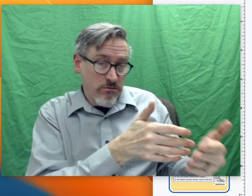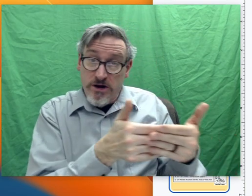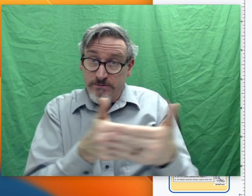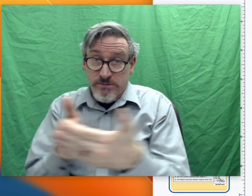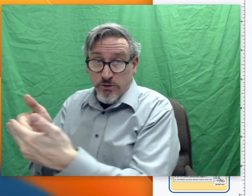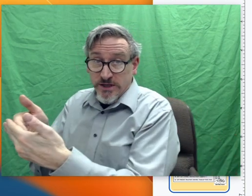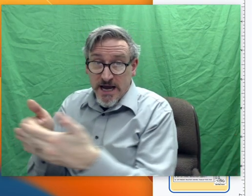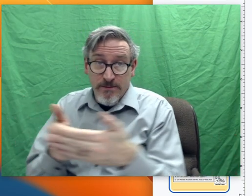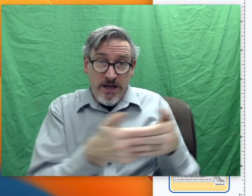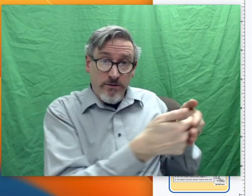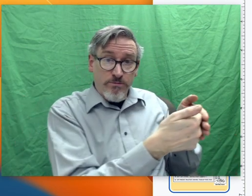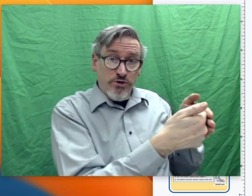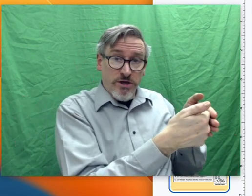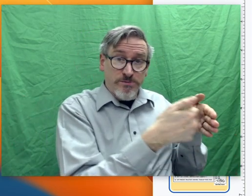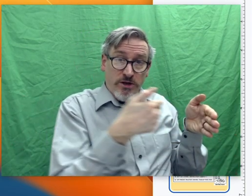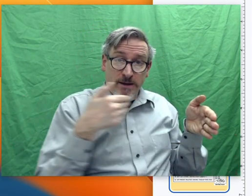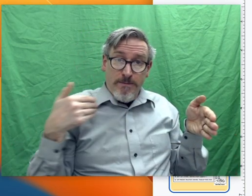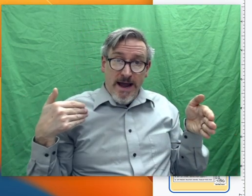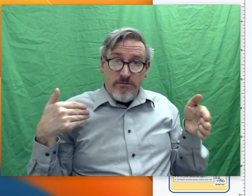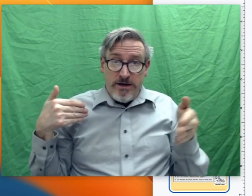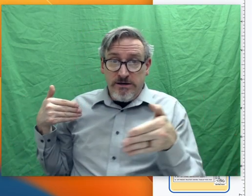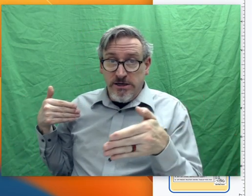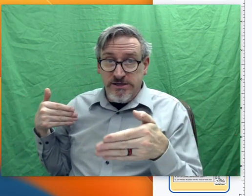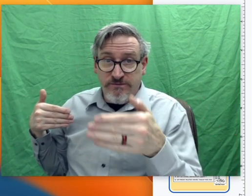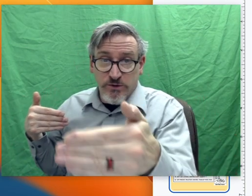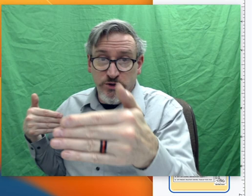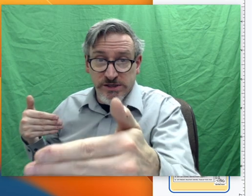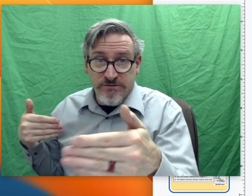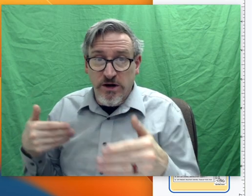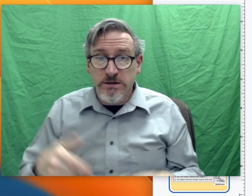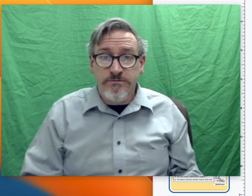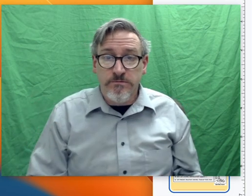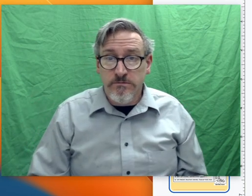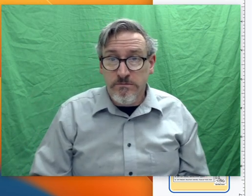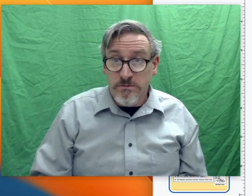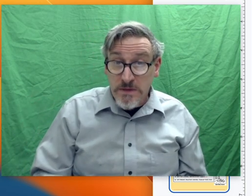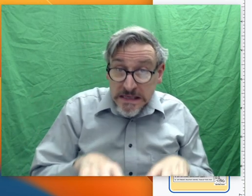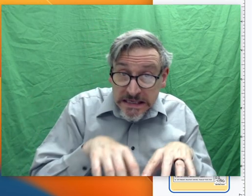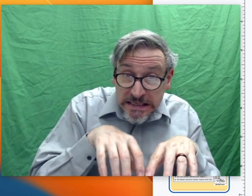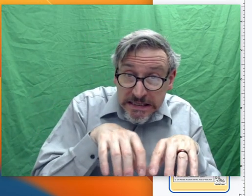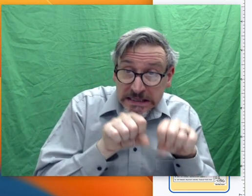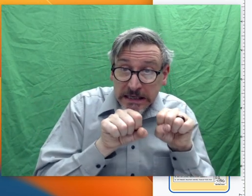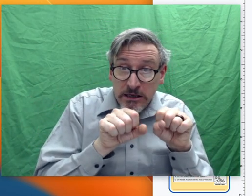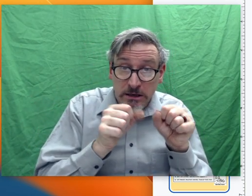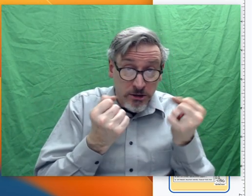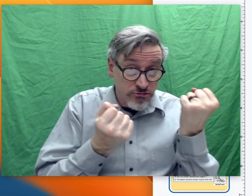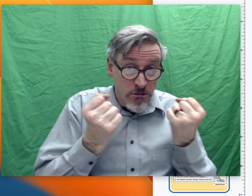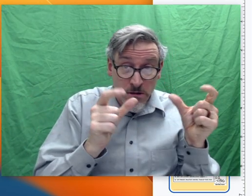Before, right? So the timeline, it's pulling it back, right? Because the future is in front.